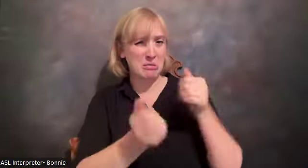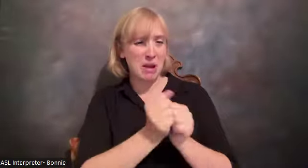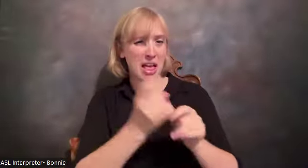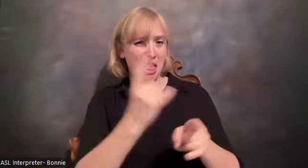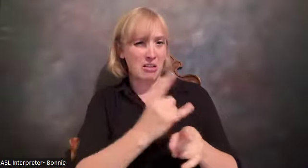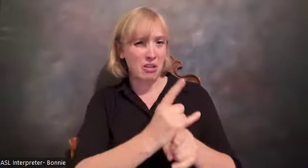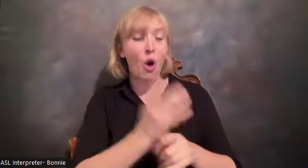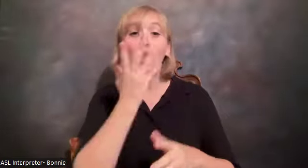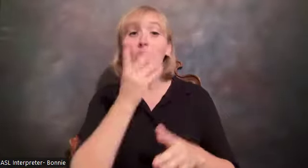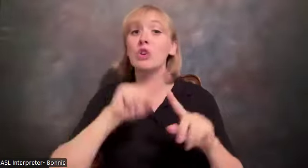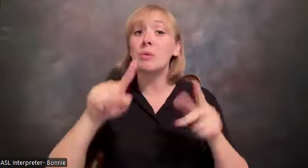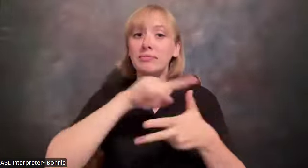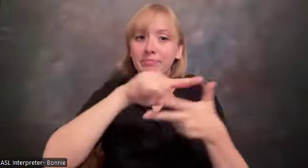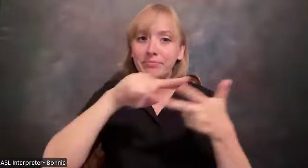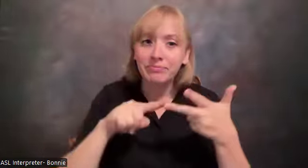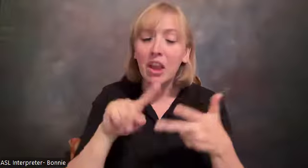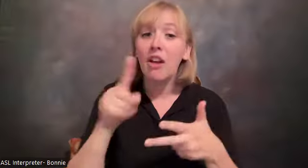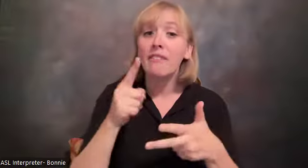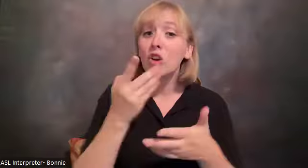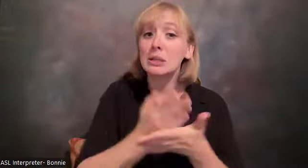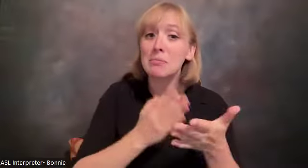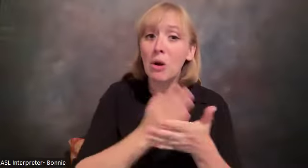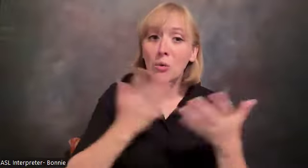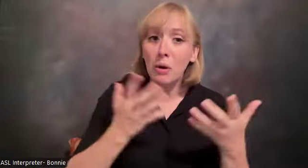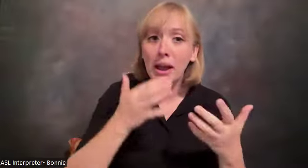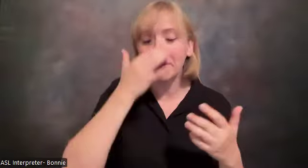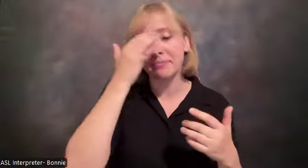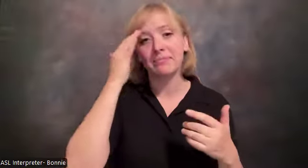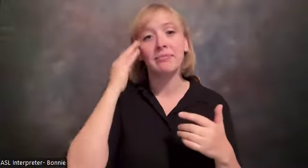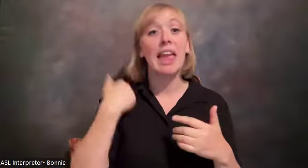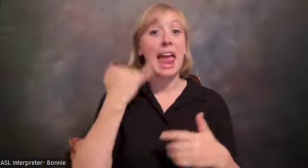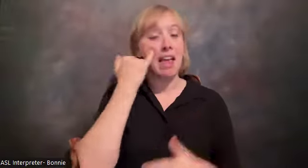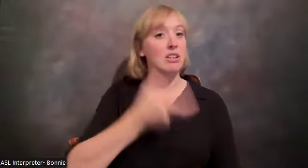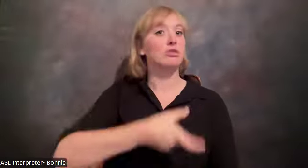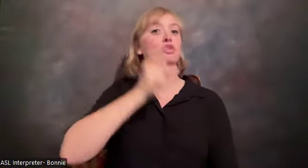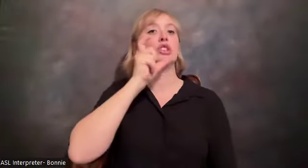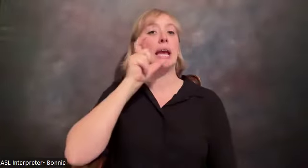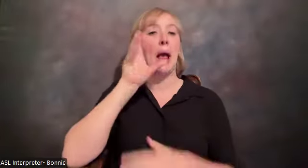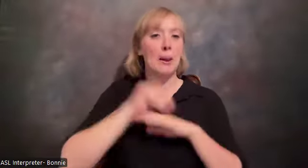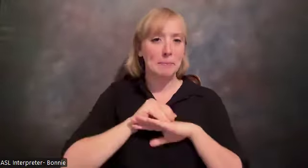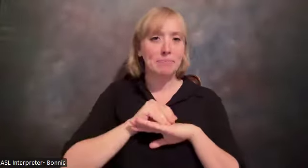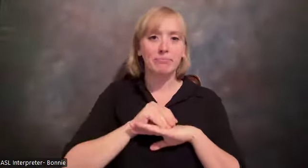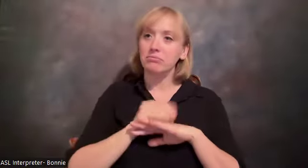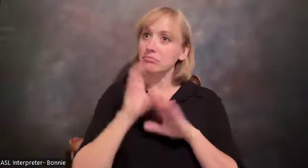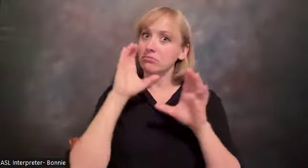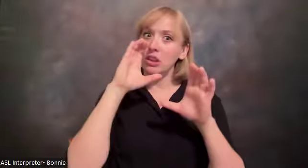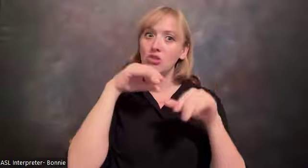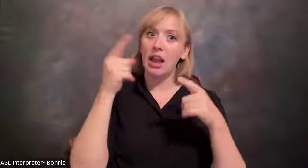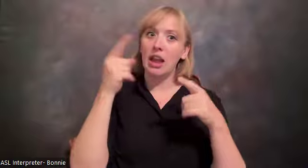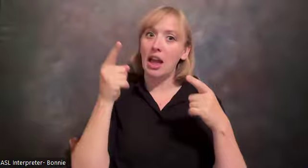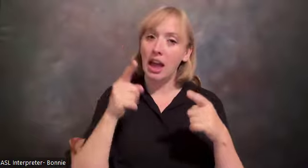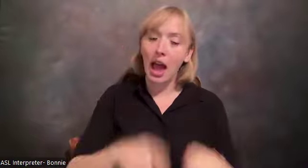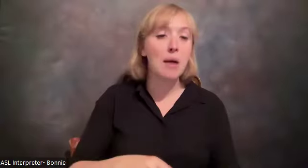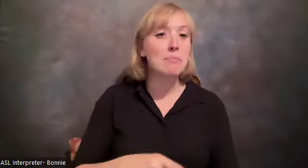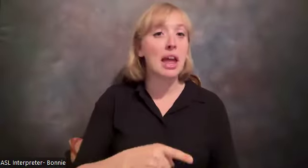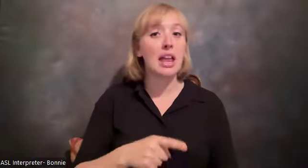few forms. The first part of this strange relationship that I have with alcohol happens when I drink it. A very strange thing happens when I drink booze.